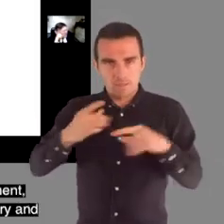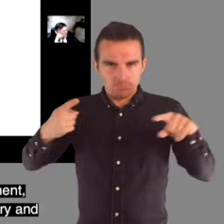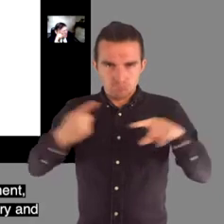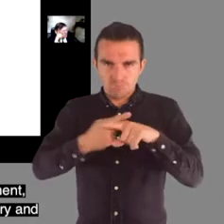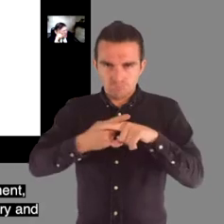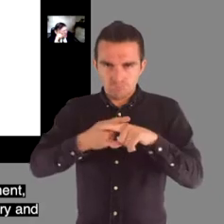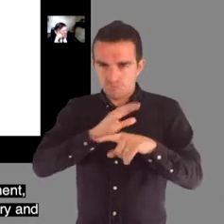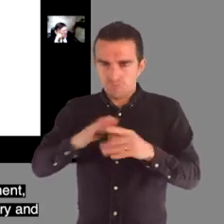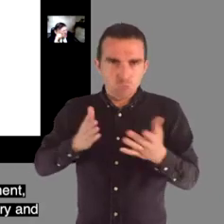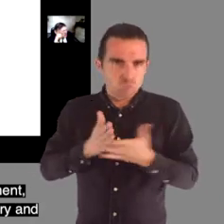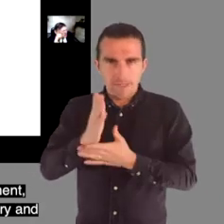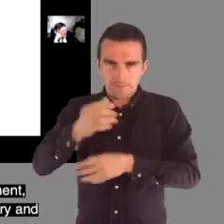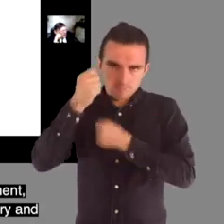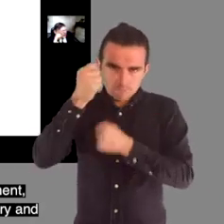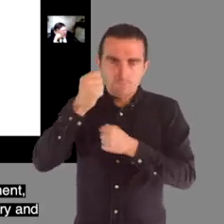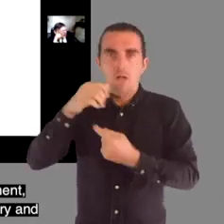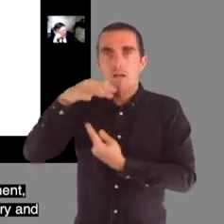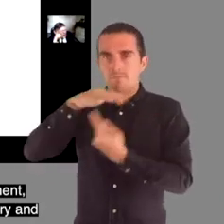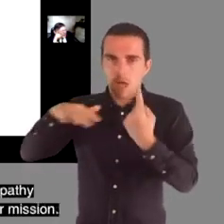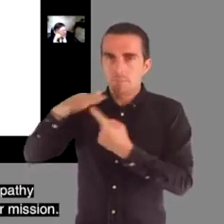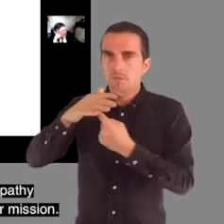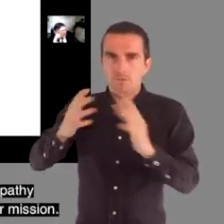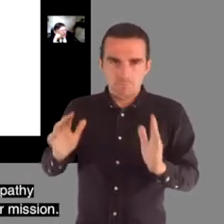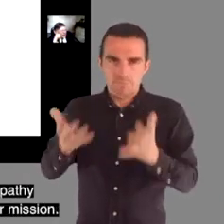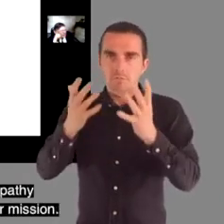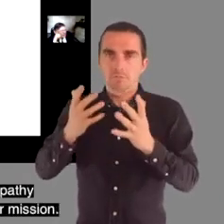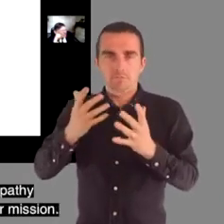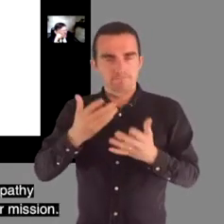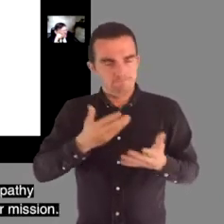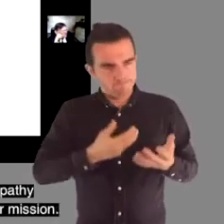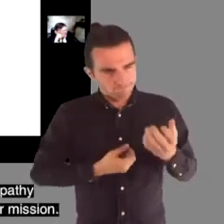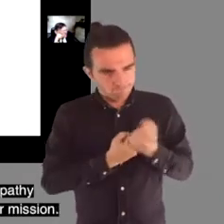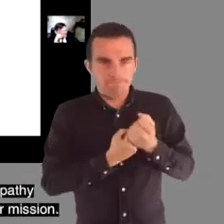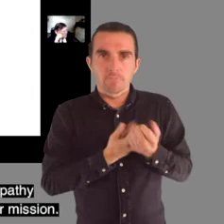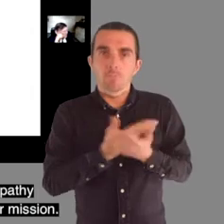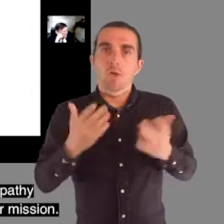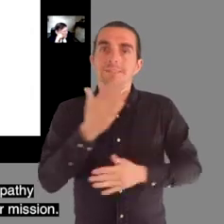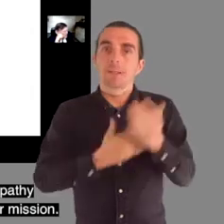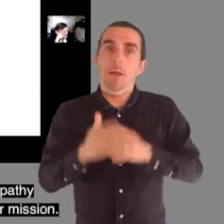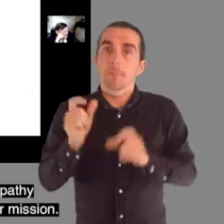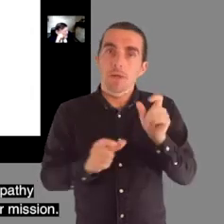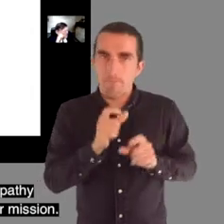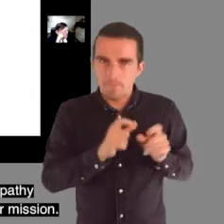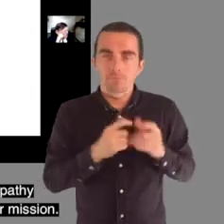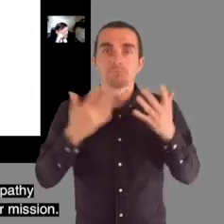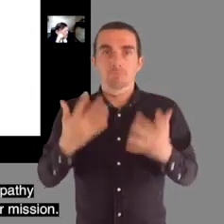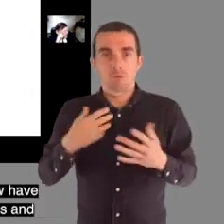cross-disability rights movement equally across the entire country, and there is an environment of empathy towards disabled people, was their